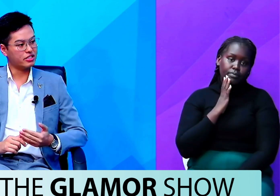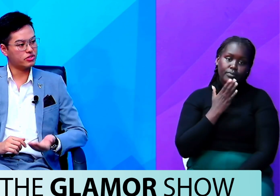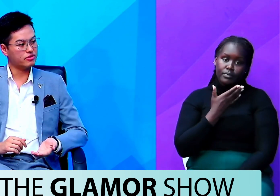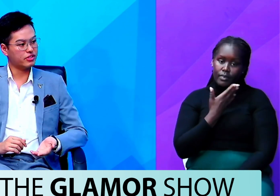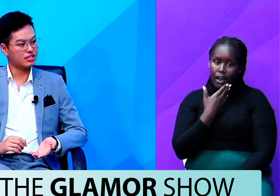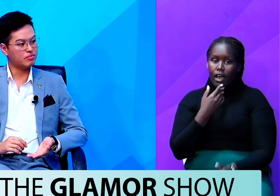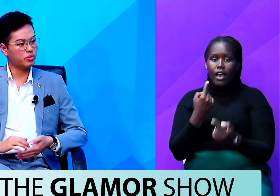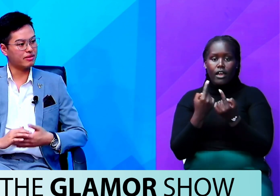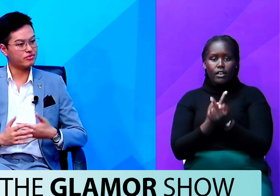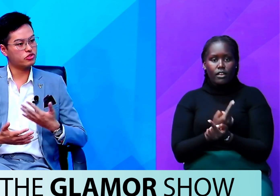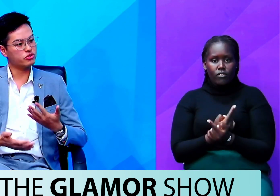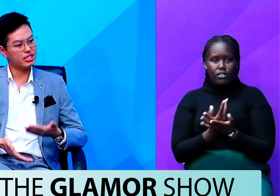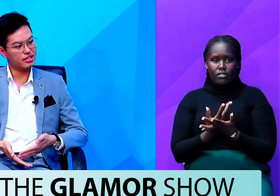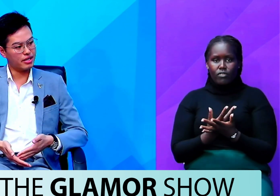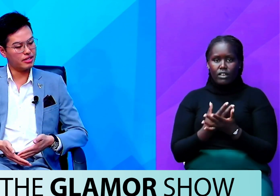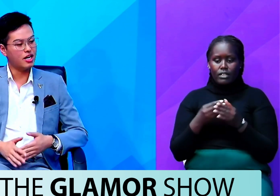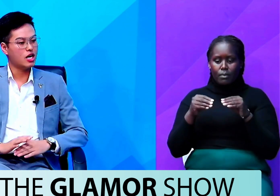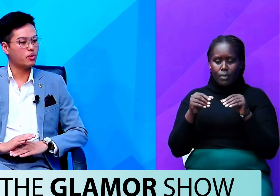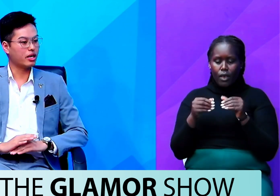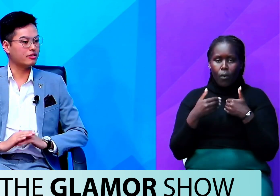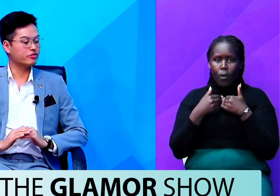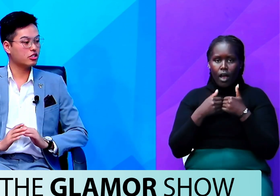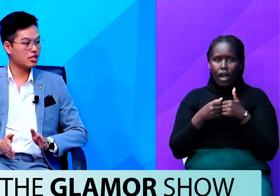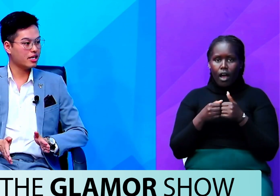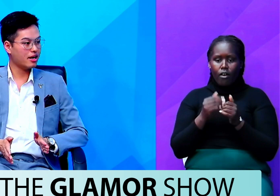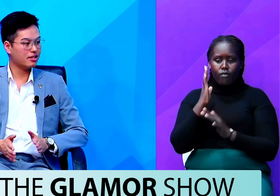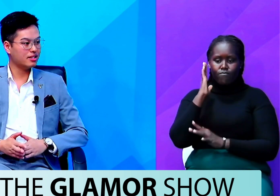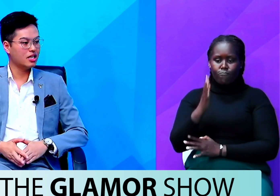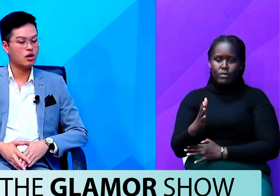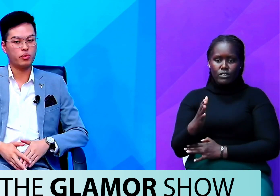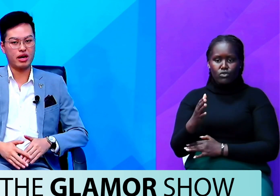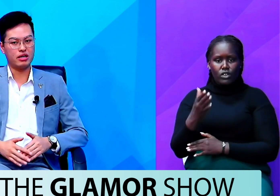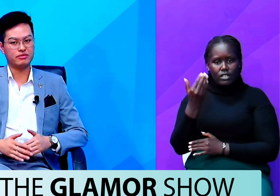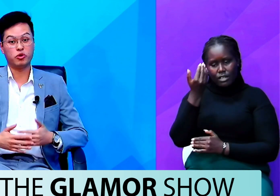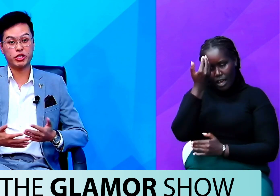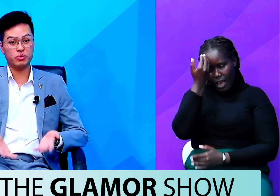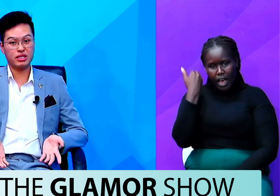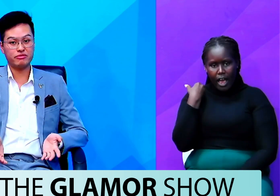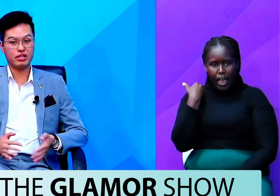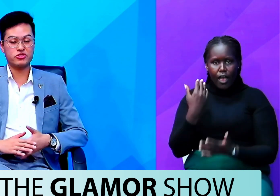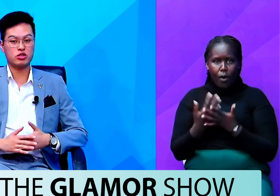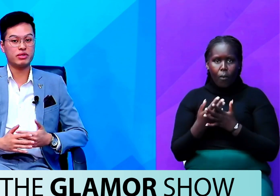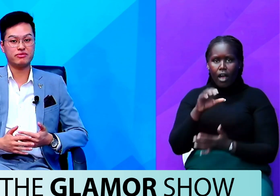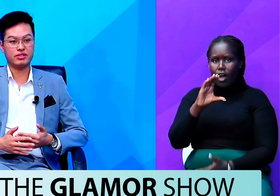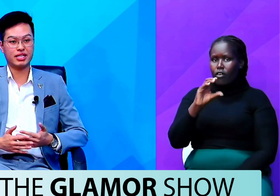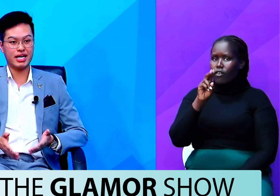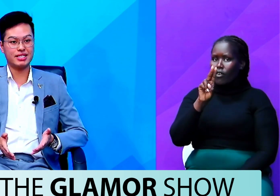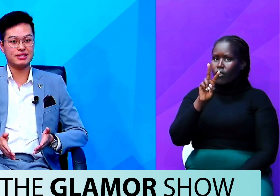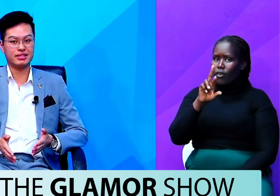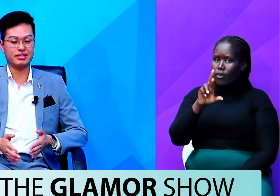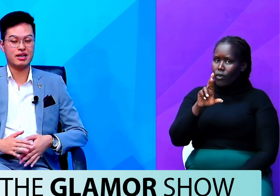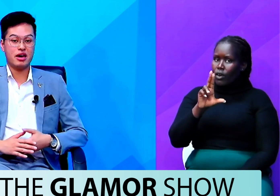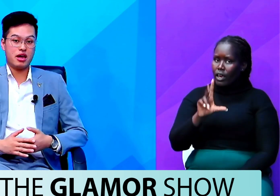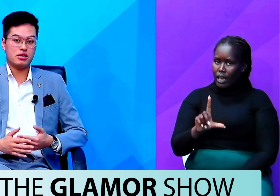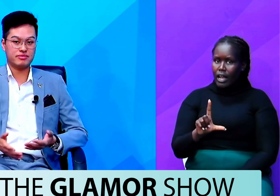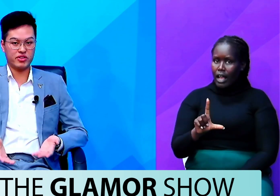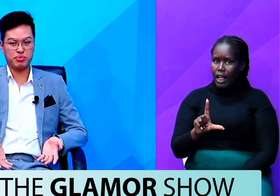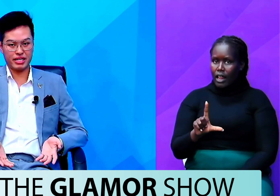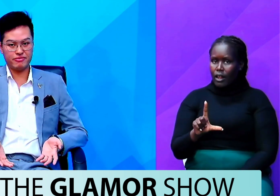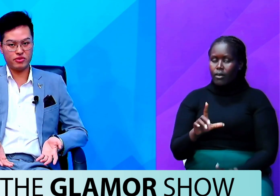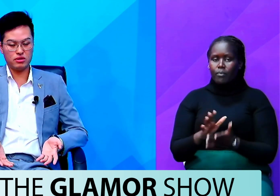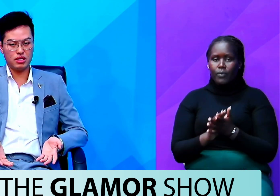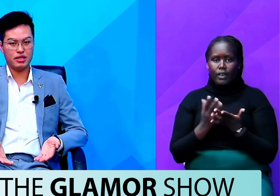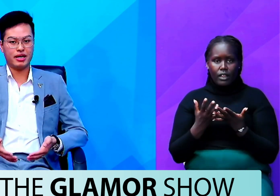different texture. For example, we have straight hair, we have curly hair, we have body wave, we have so many different kinds, and hair is